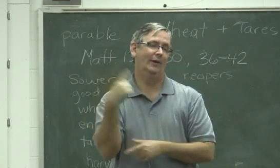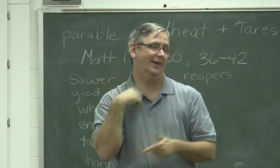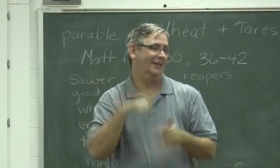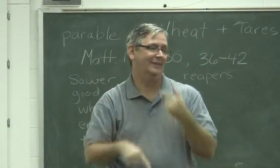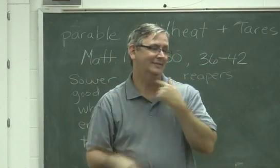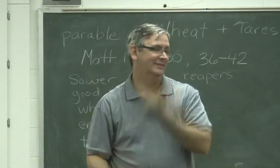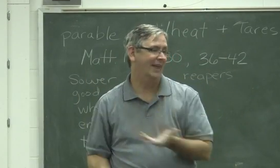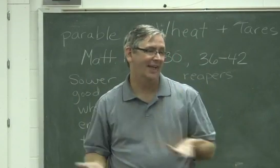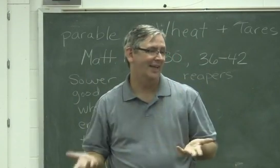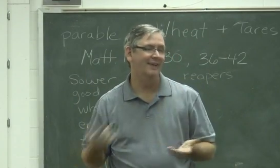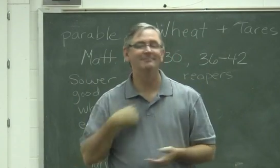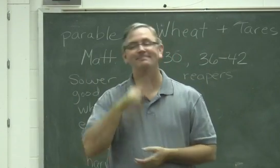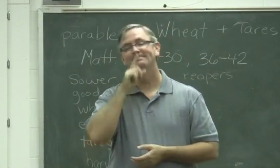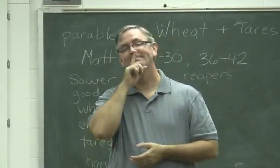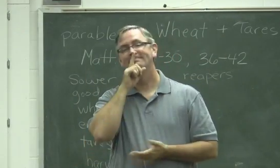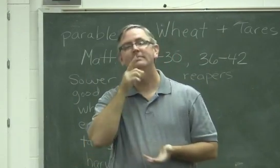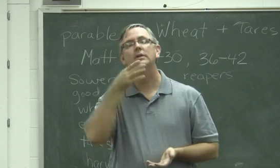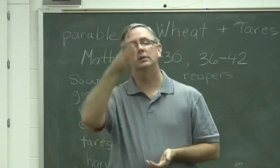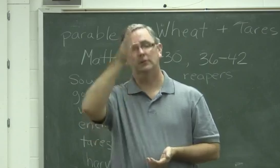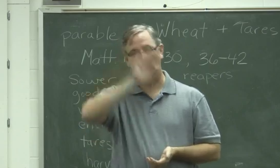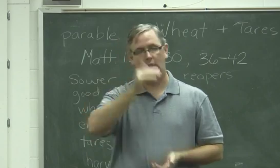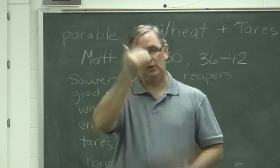and if they still persist, we just leave them alone.